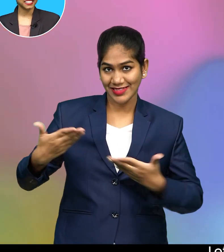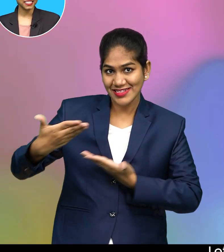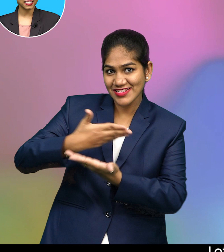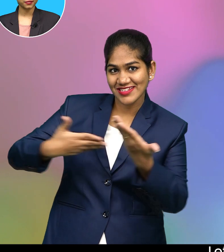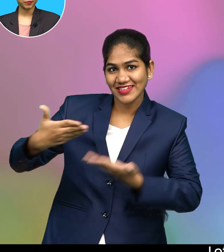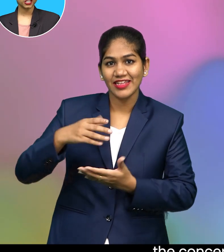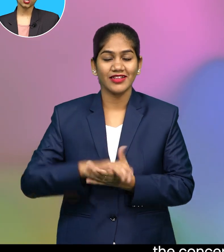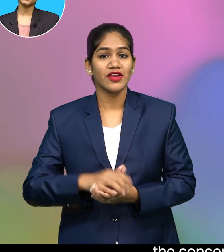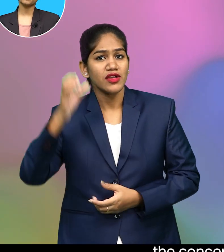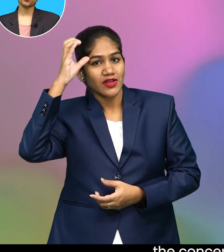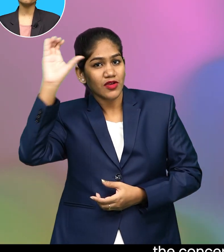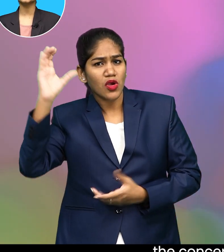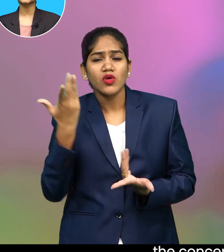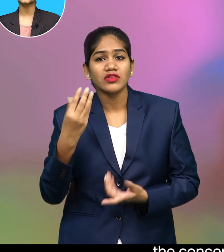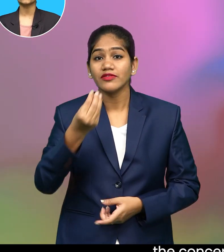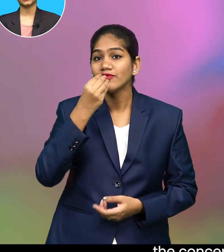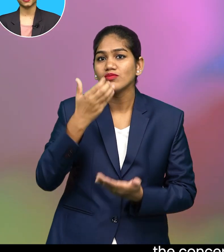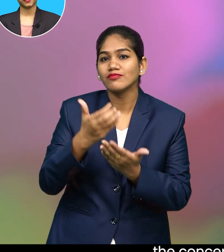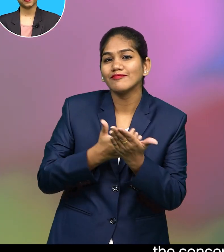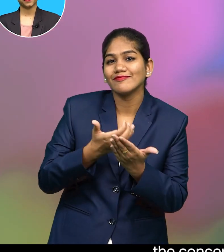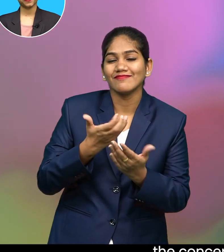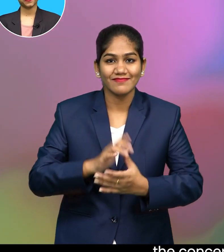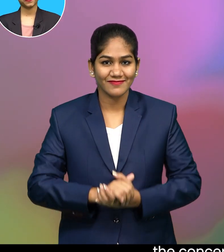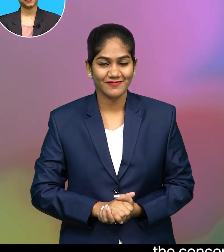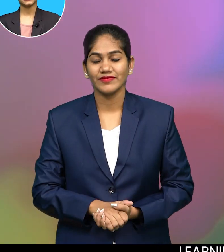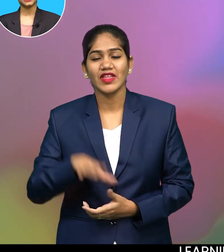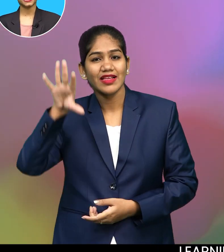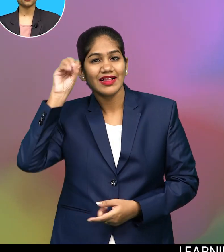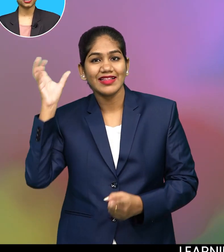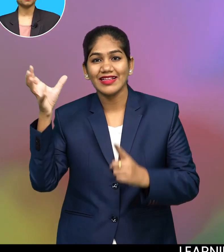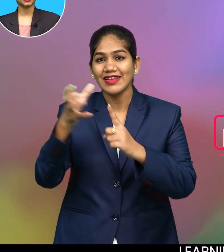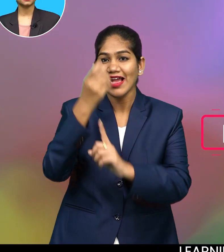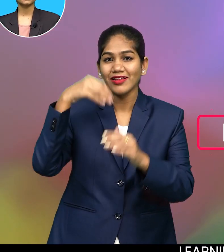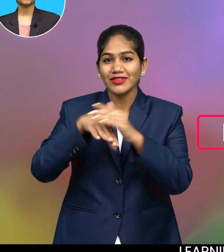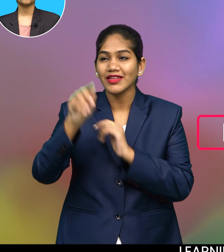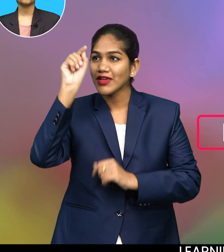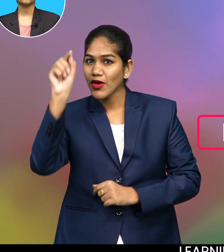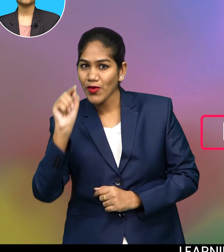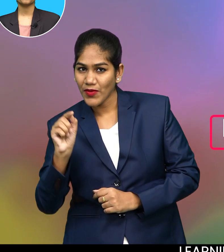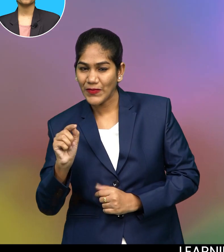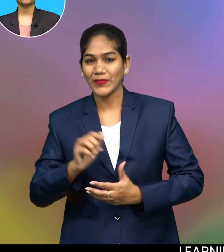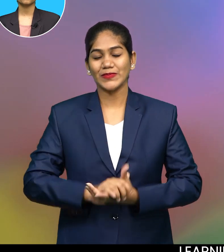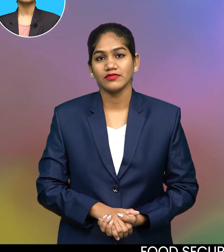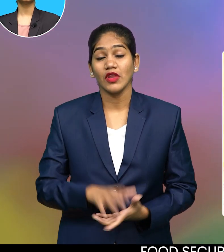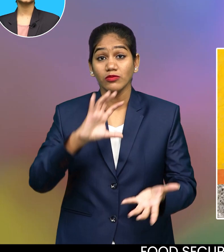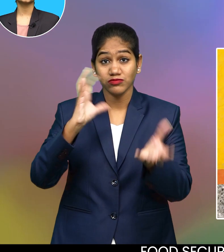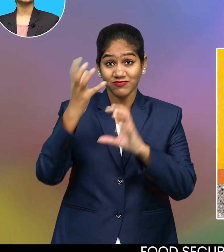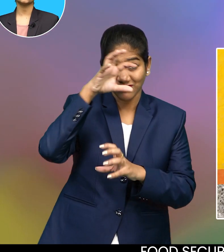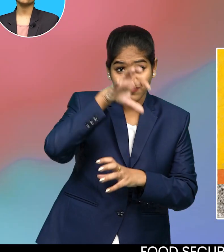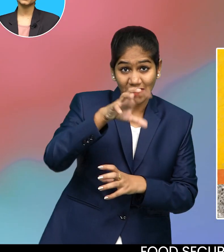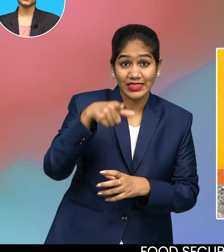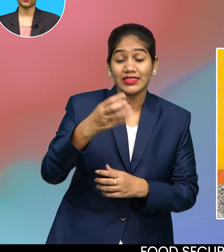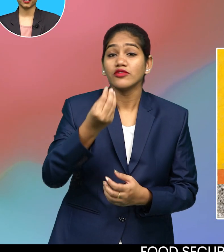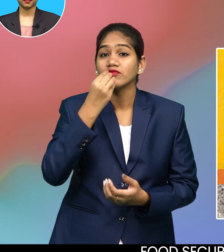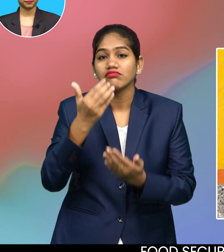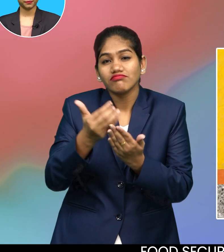Let's discuss the concept of food security. Learning outcomes. Food security